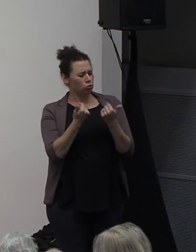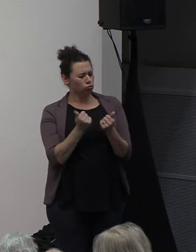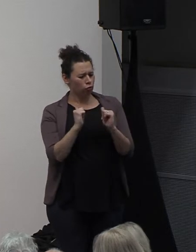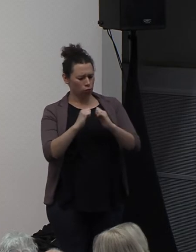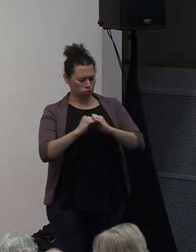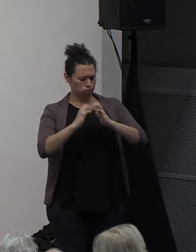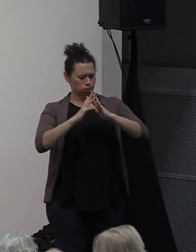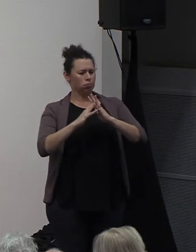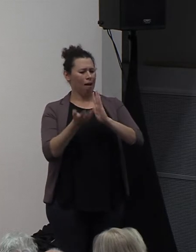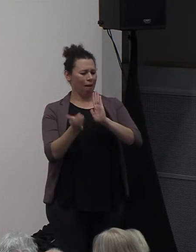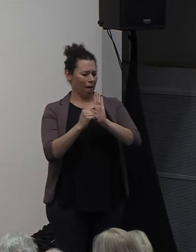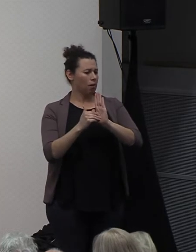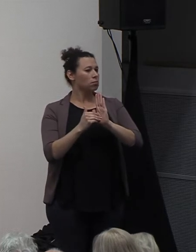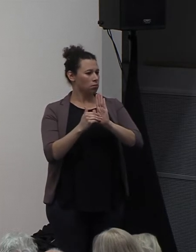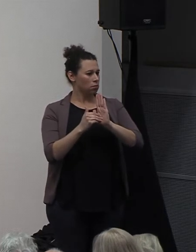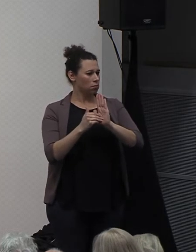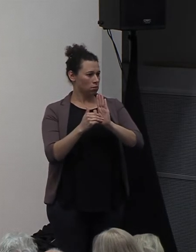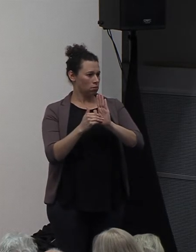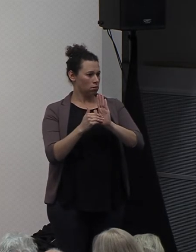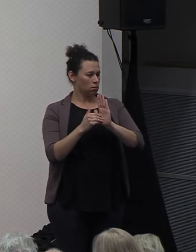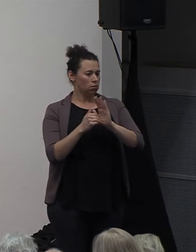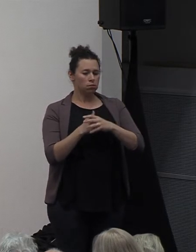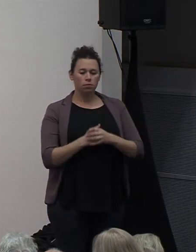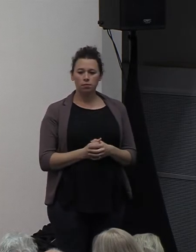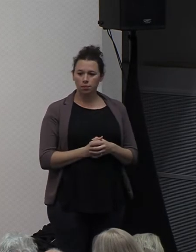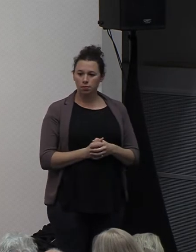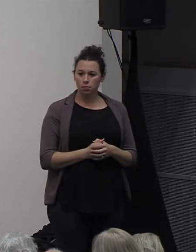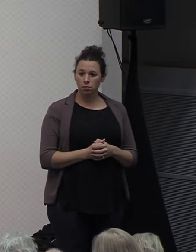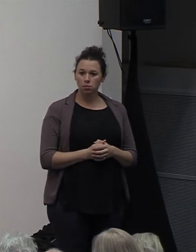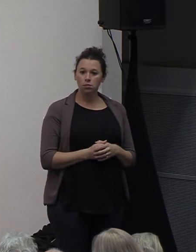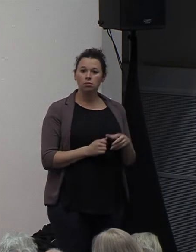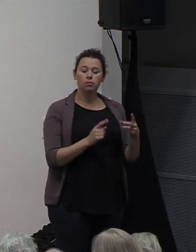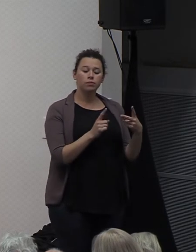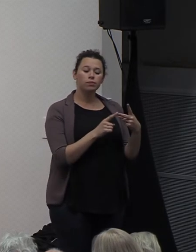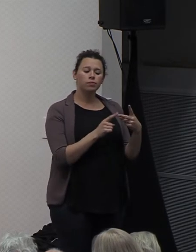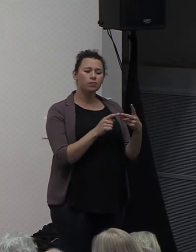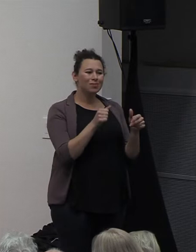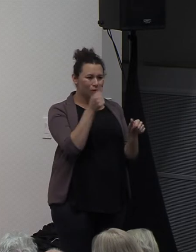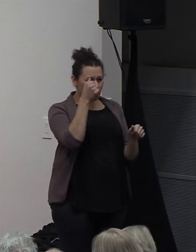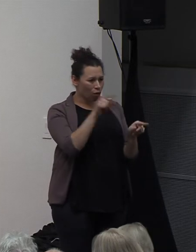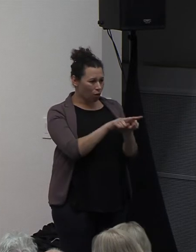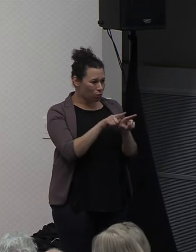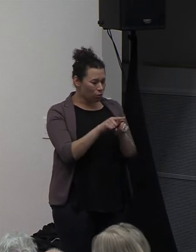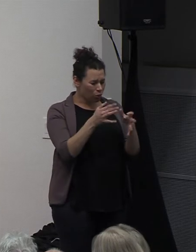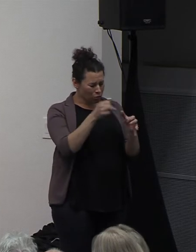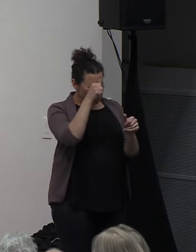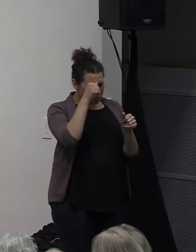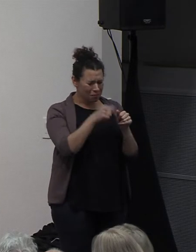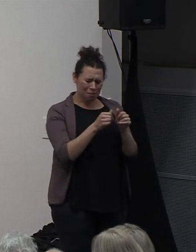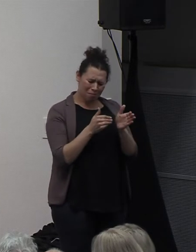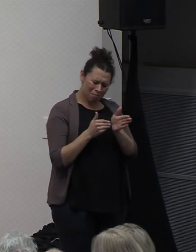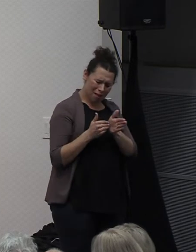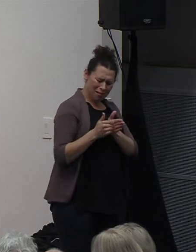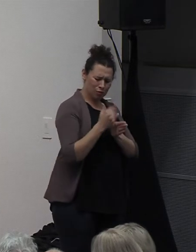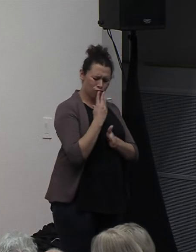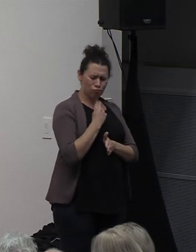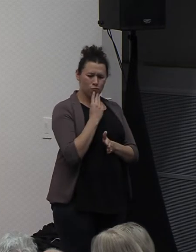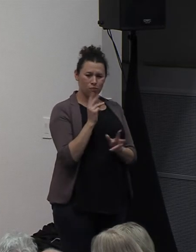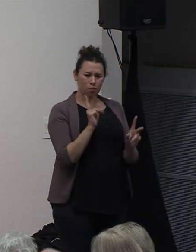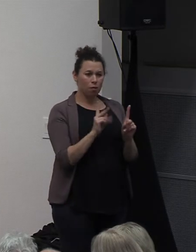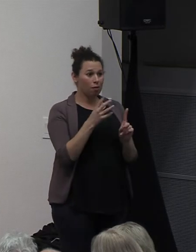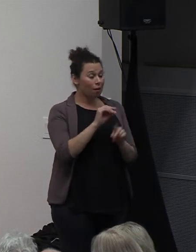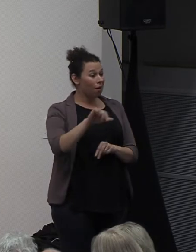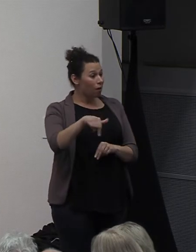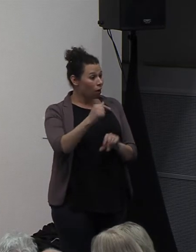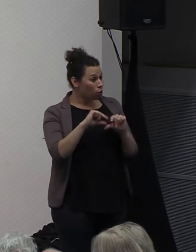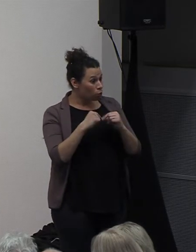homes. Second, we also aim to commemorate the millions of Jewish people and members of other